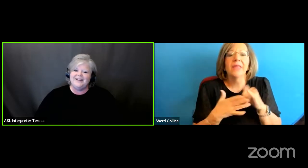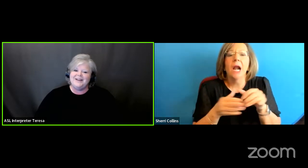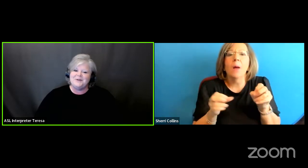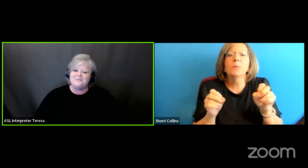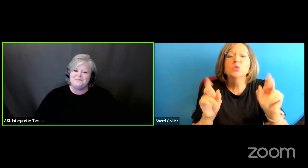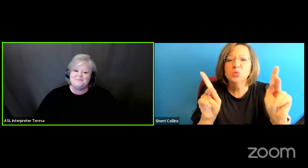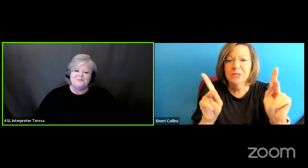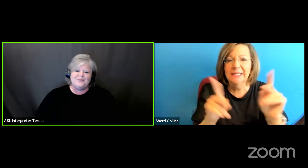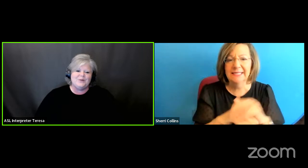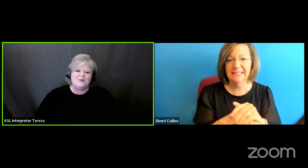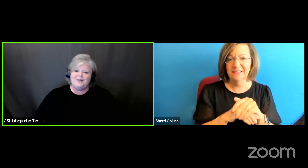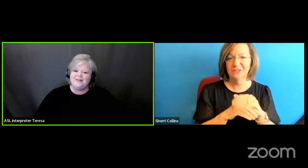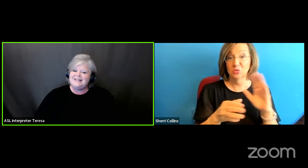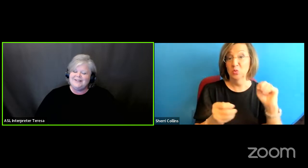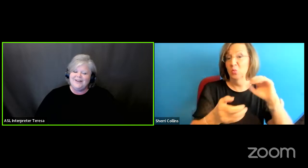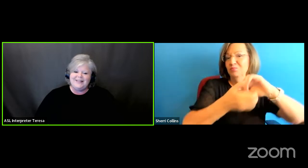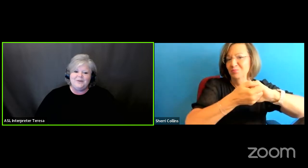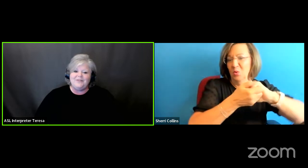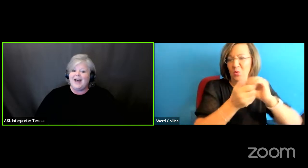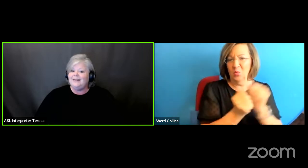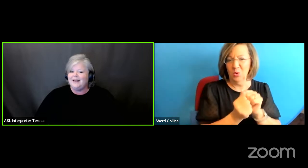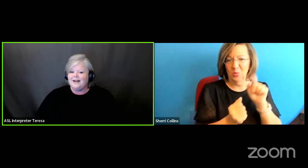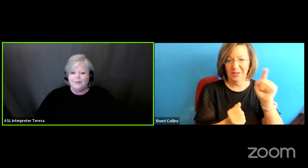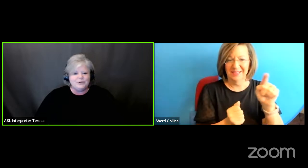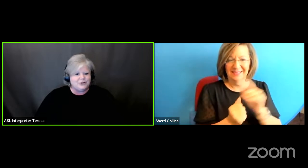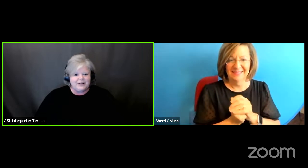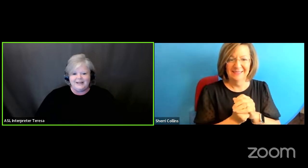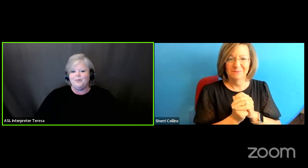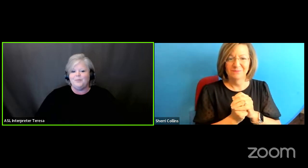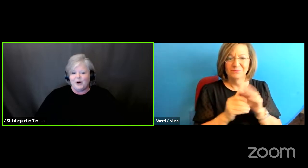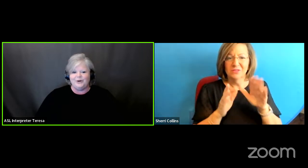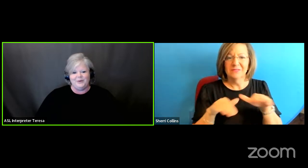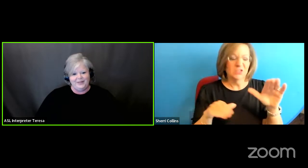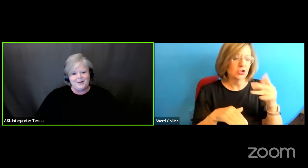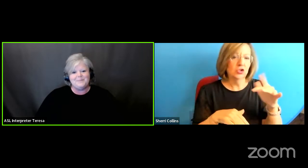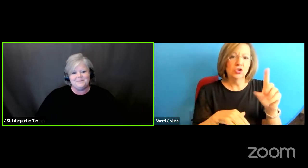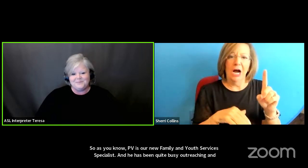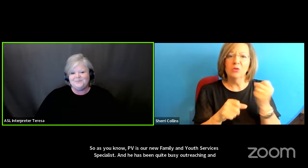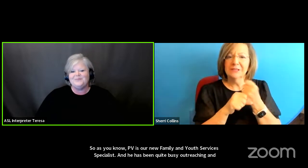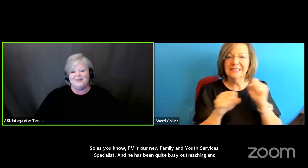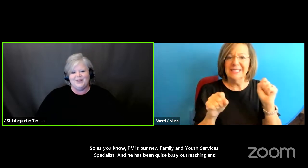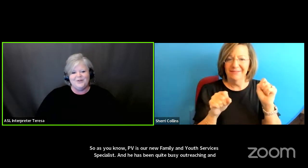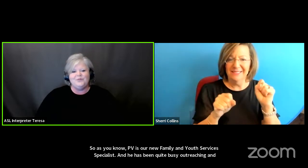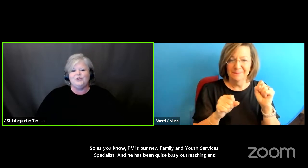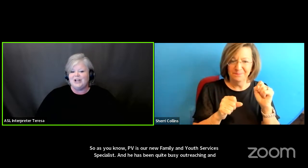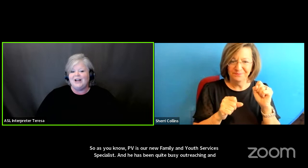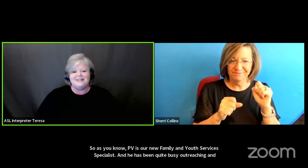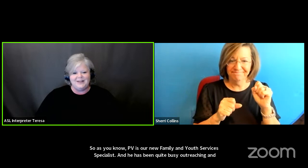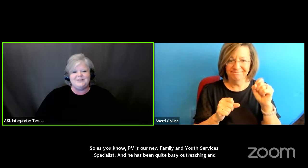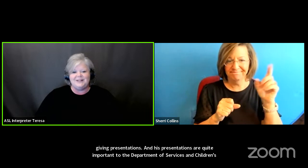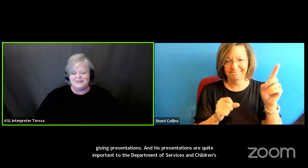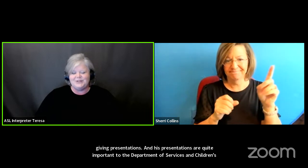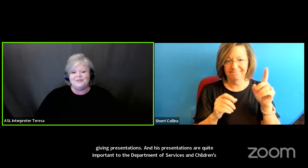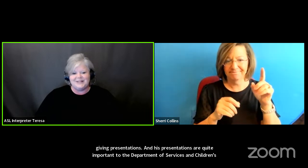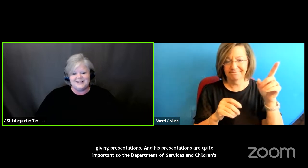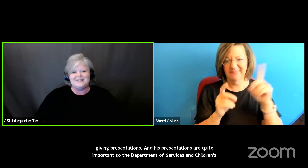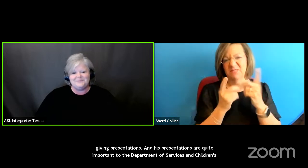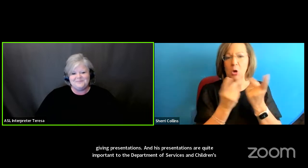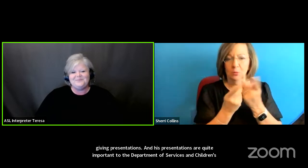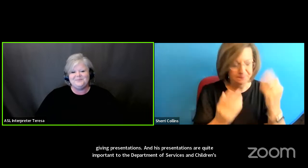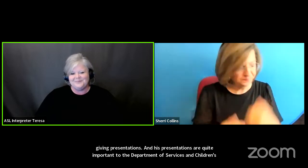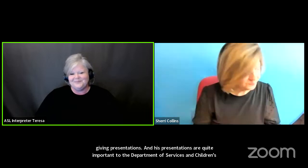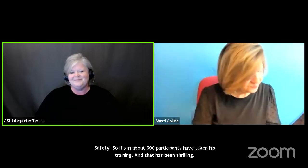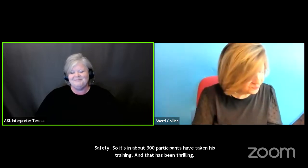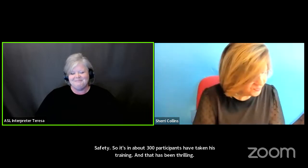thrilling. It's great that we've had that opportunity to partner with them for child safety and